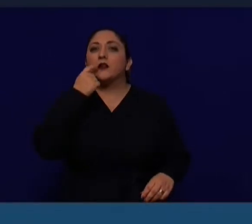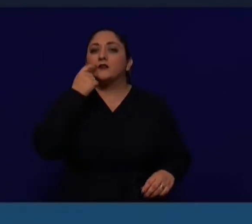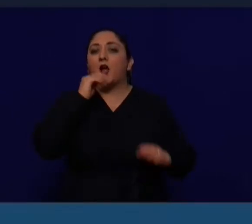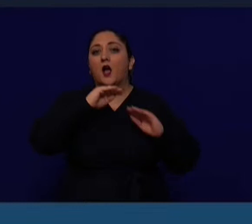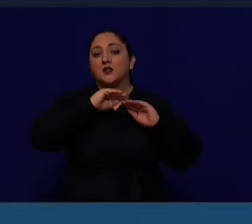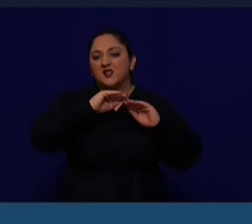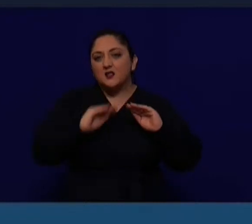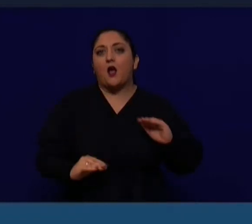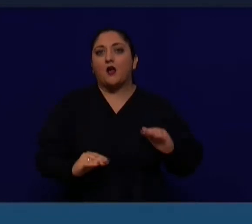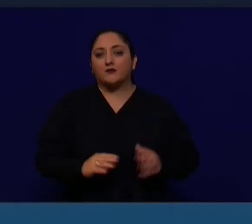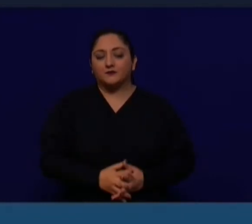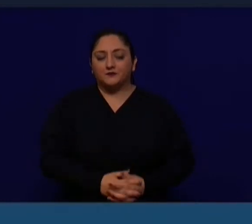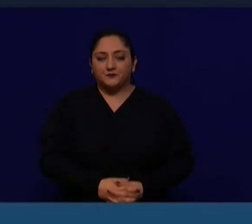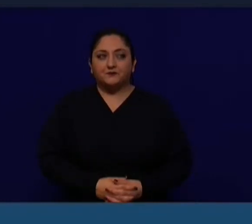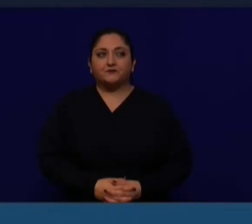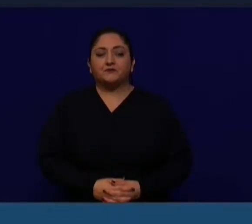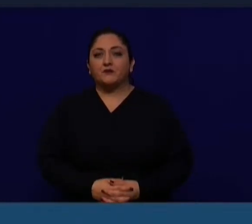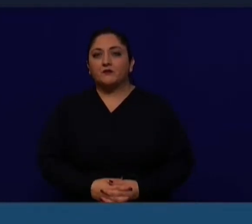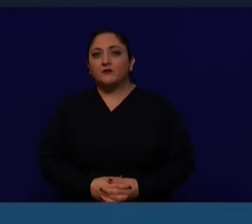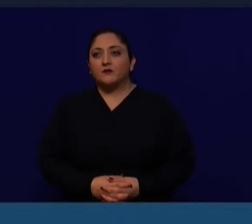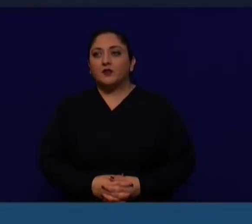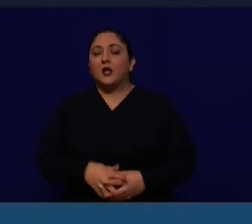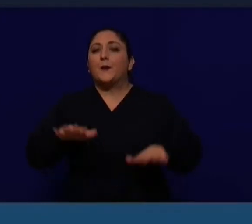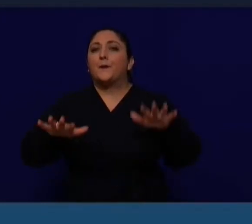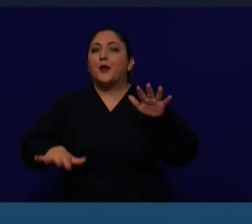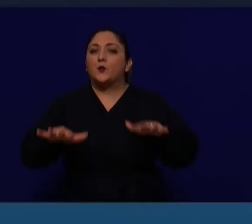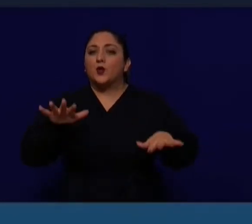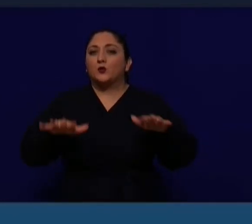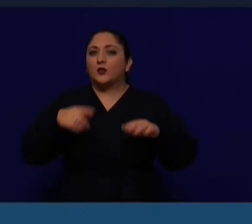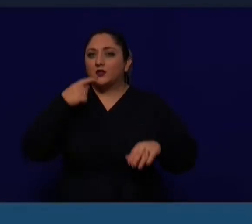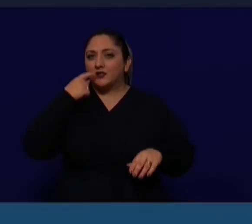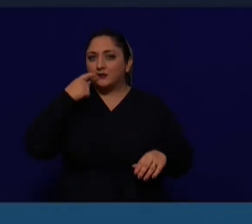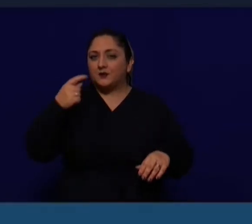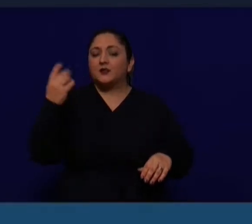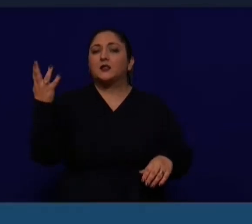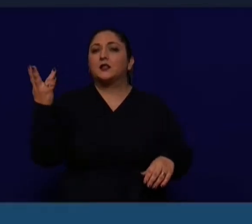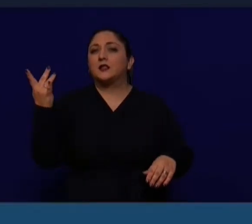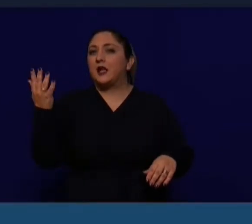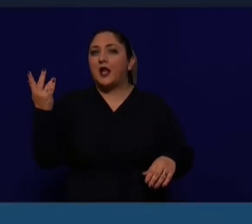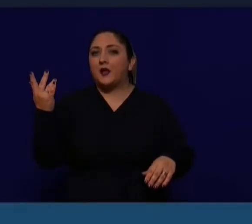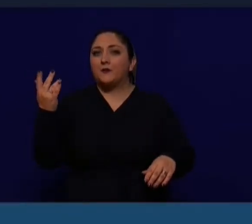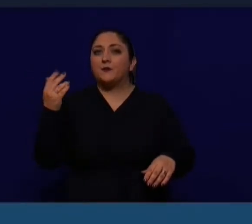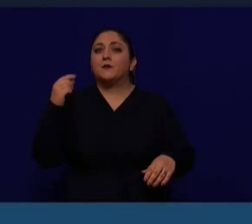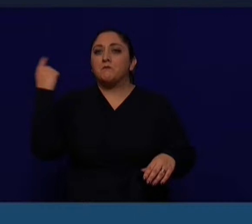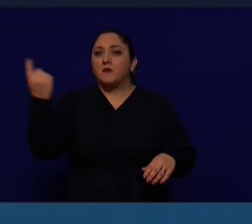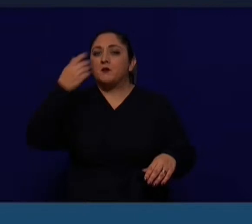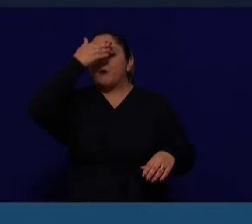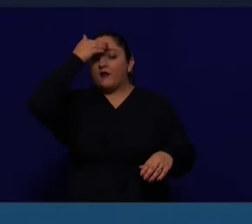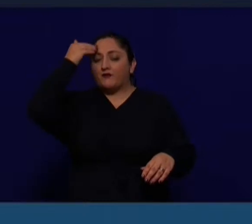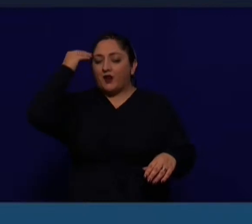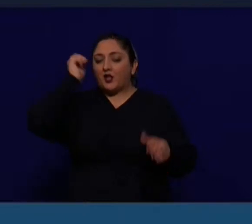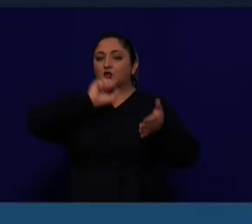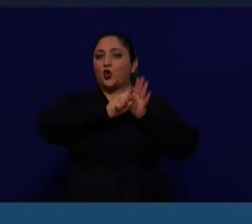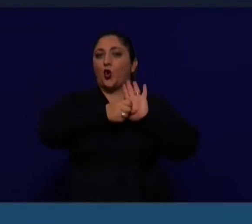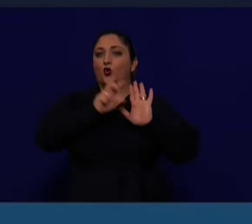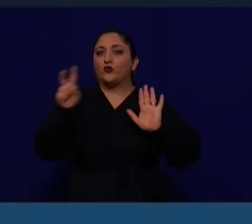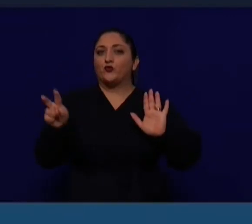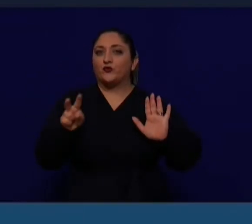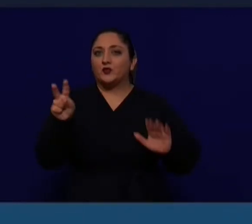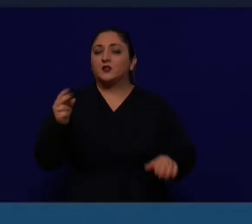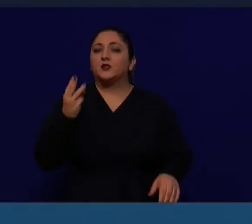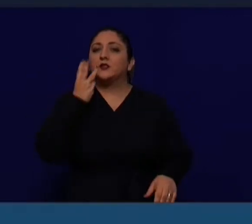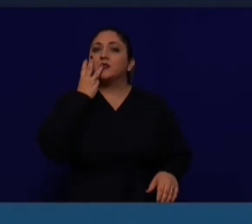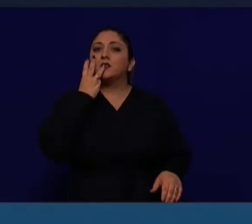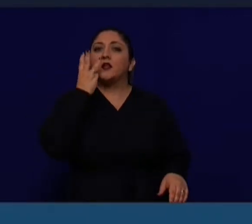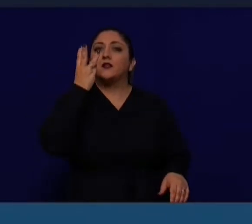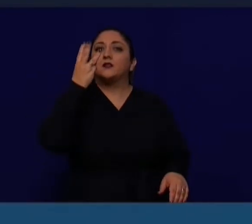iżgħar. U l-average age ta' persuni li qegħdin jiġu affettwati din il-ġimgħa kien ta'